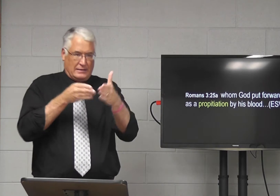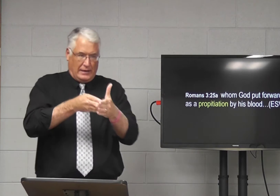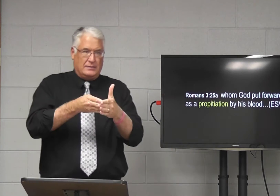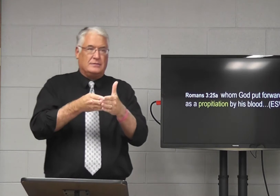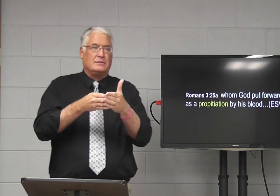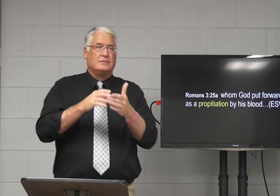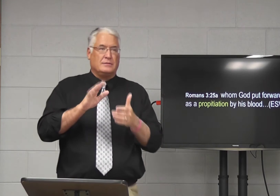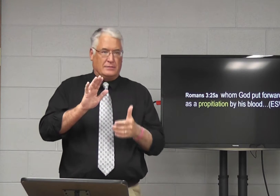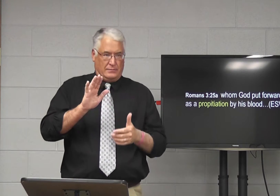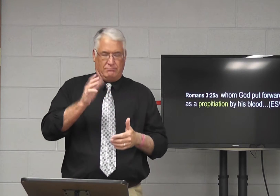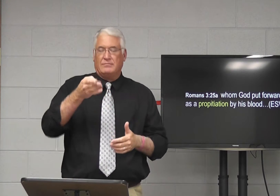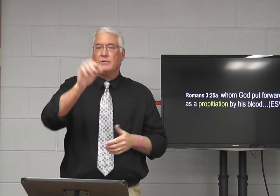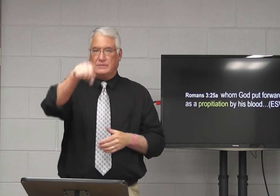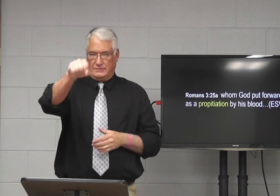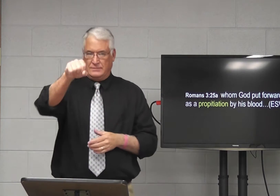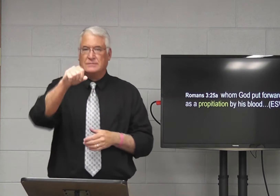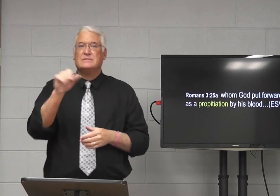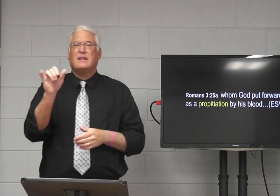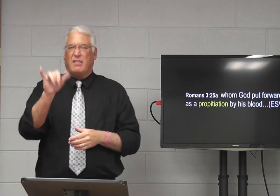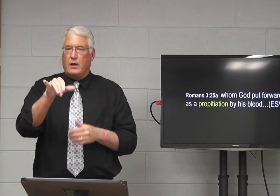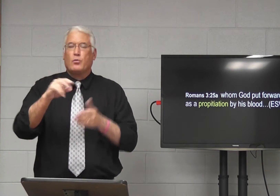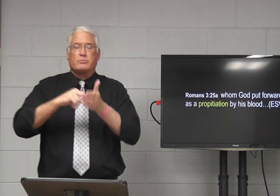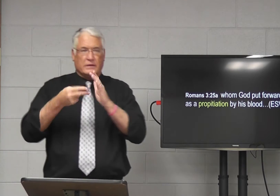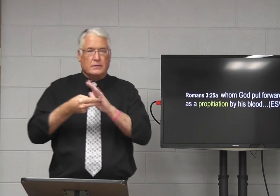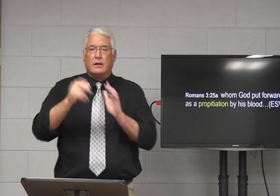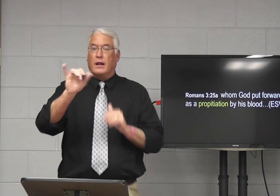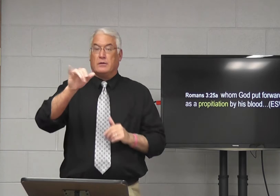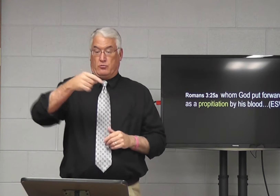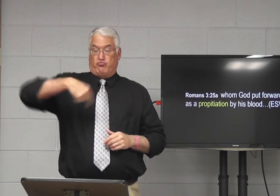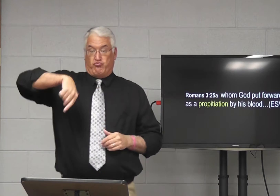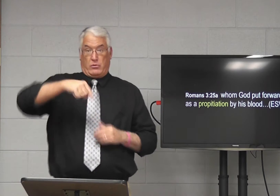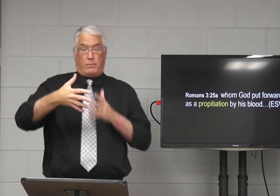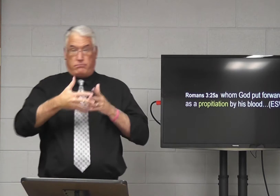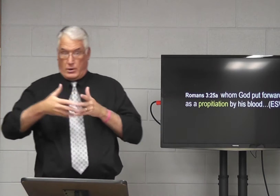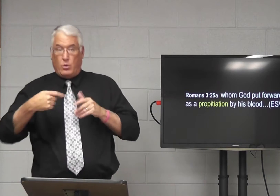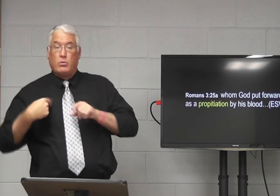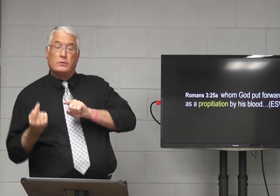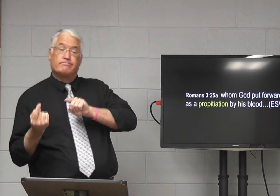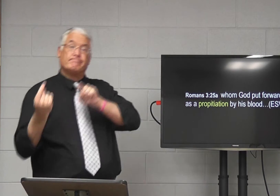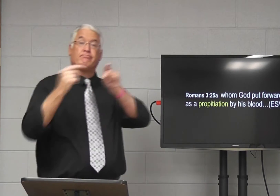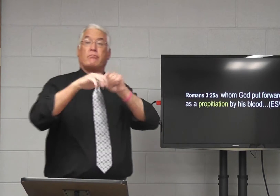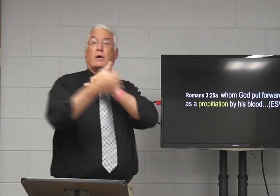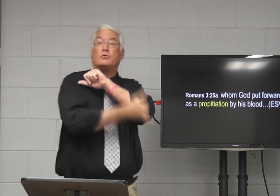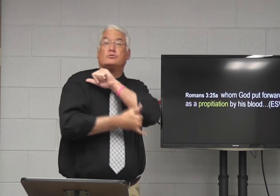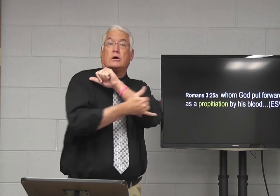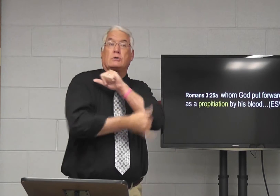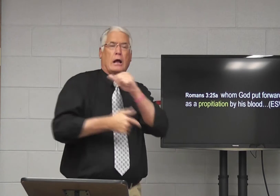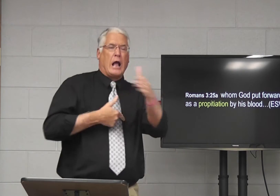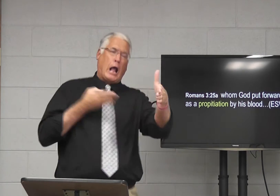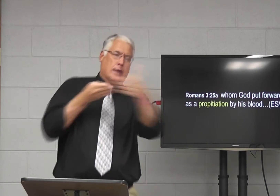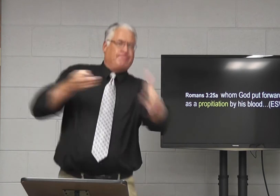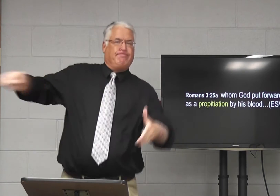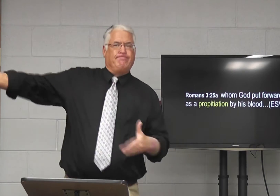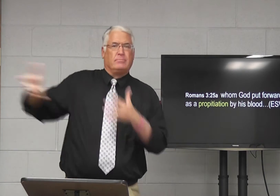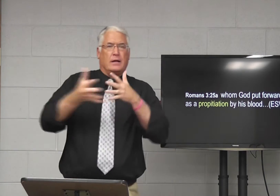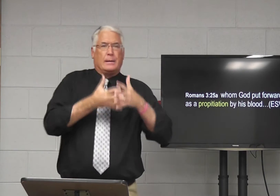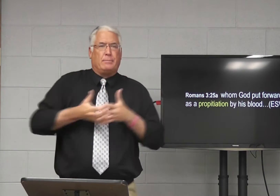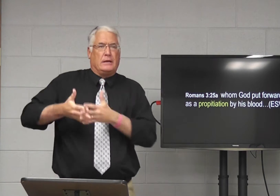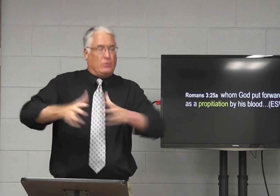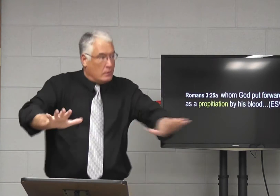against them. So yeah. So that means is like we're Americans, if we go to another country